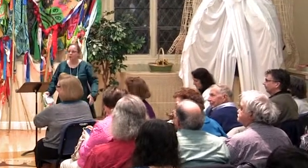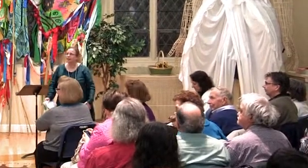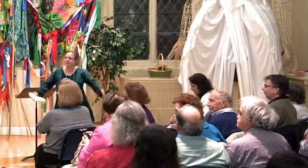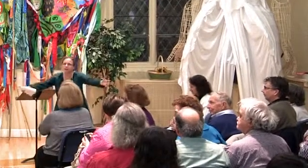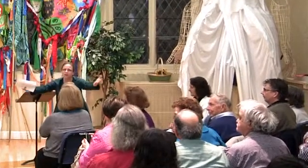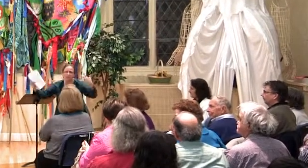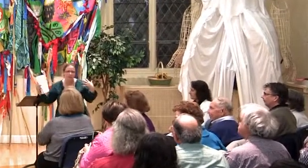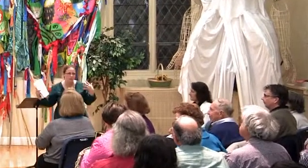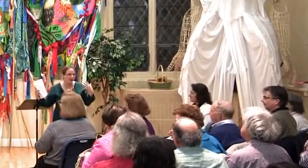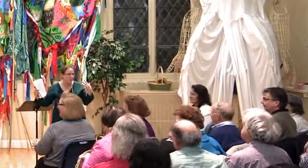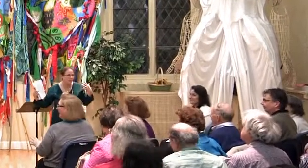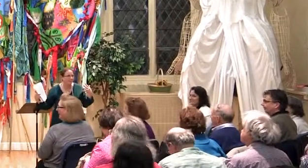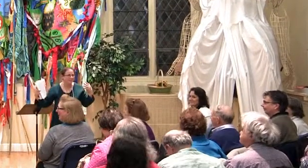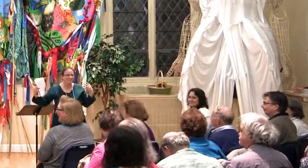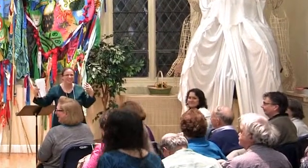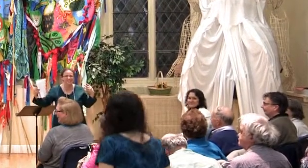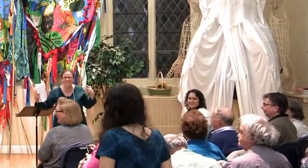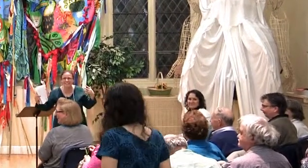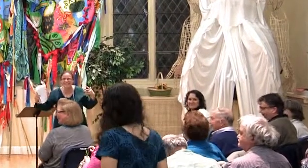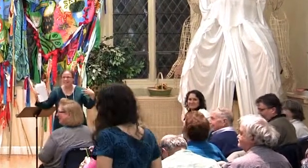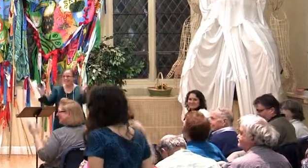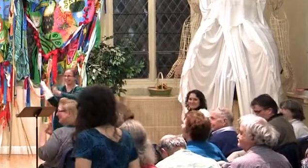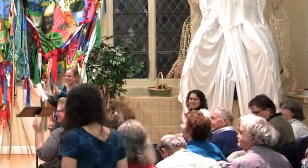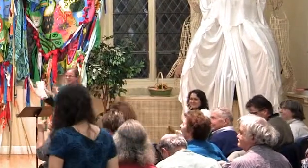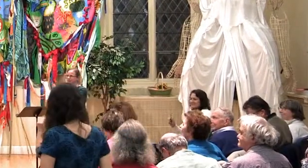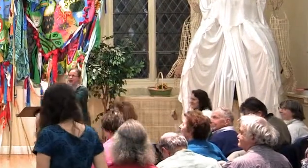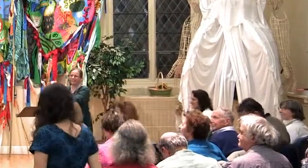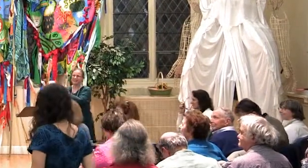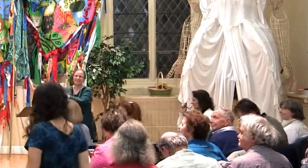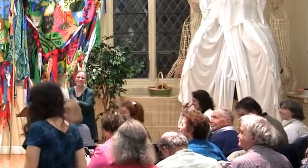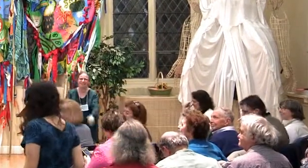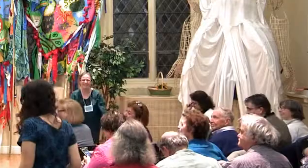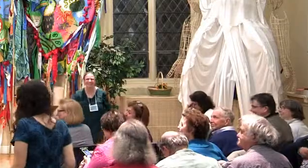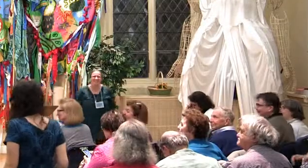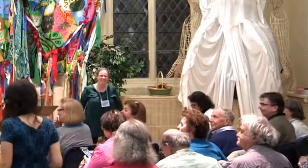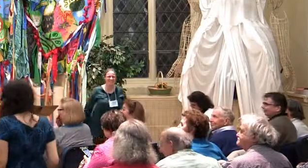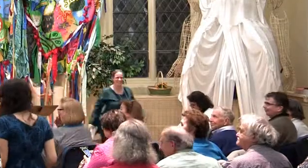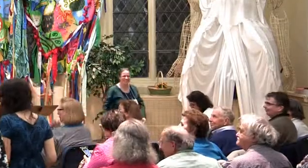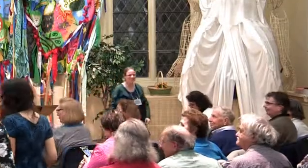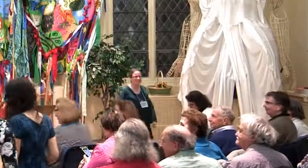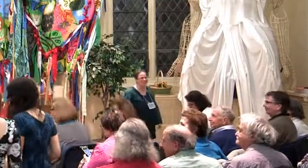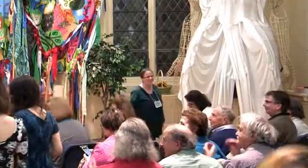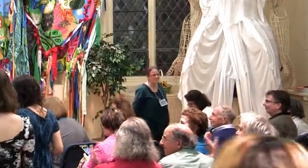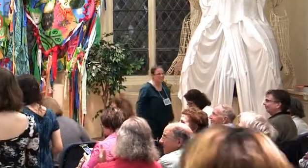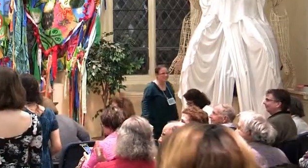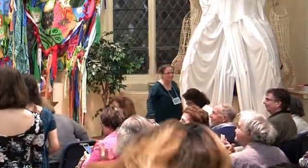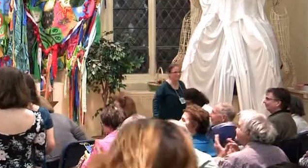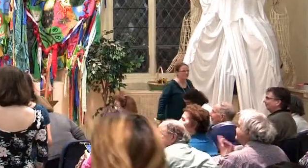Okay, now you can come up and let us applaud you.